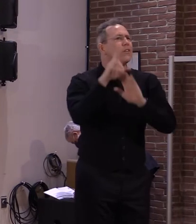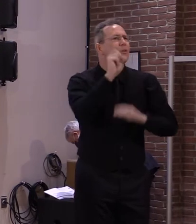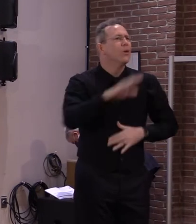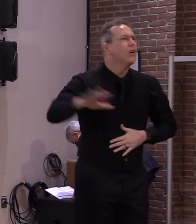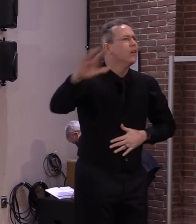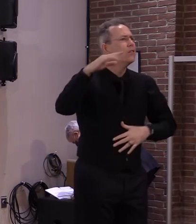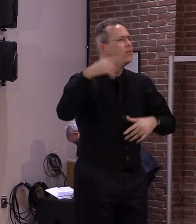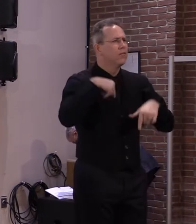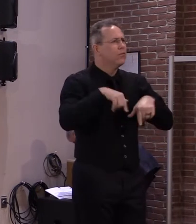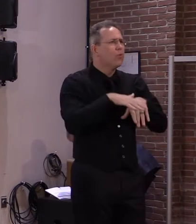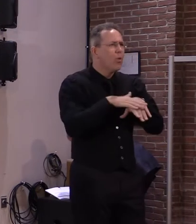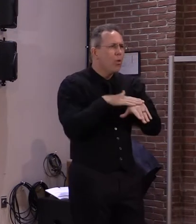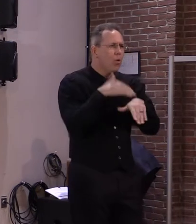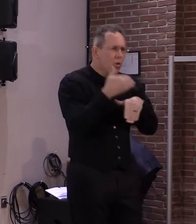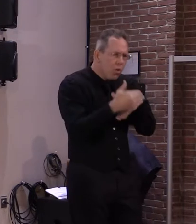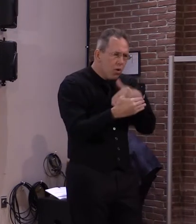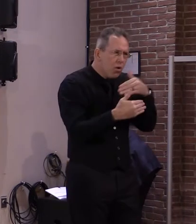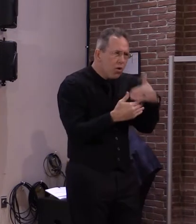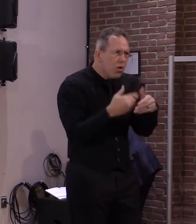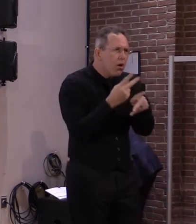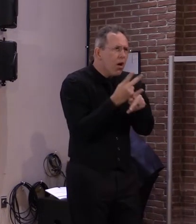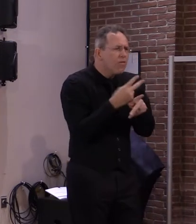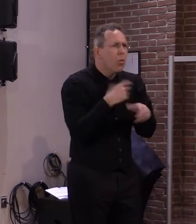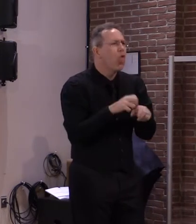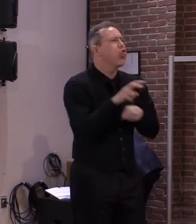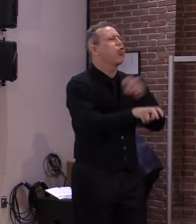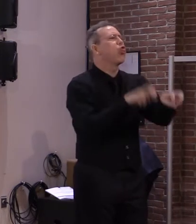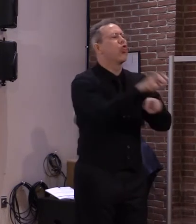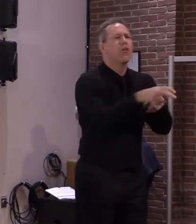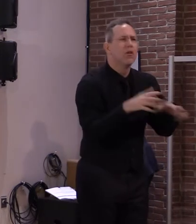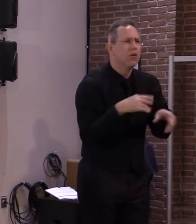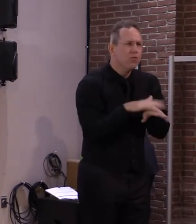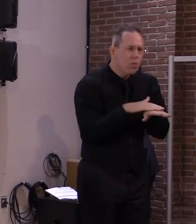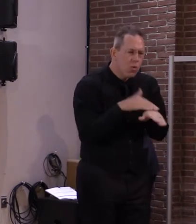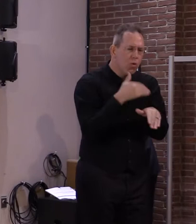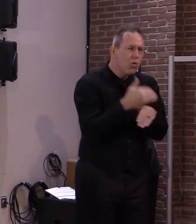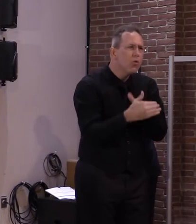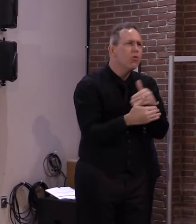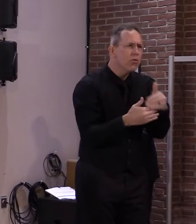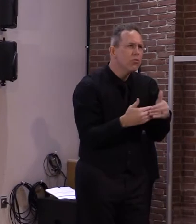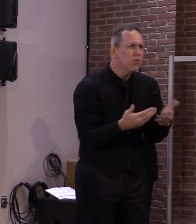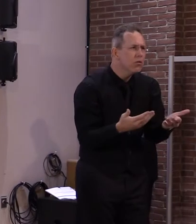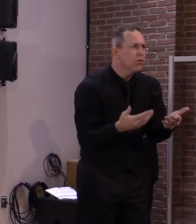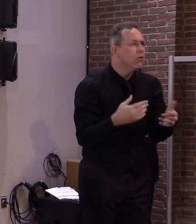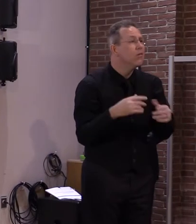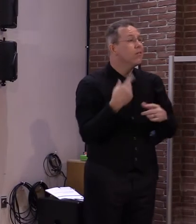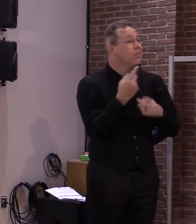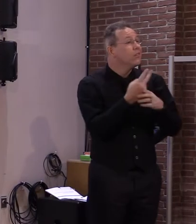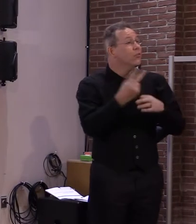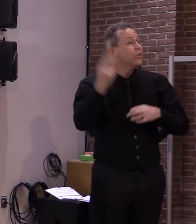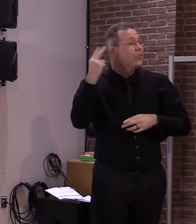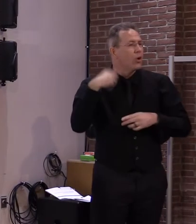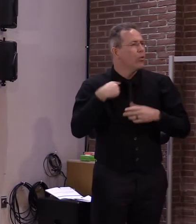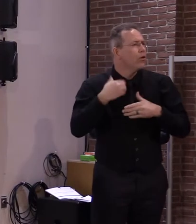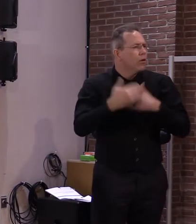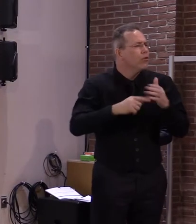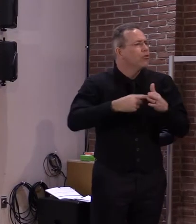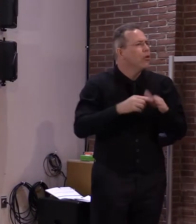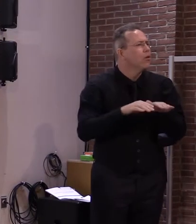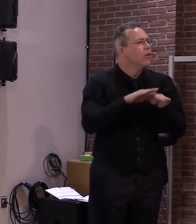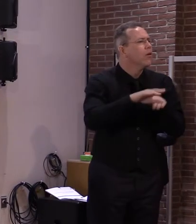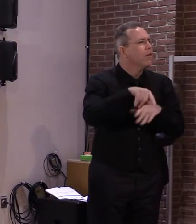data before moving further two weeks ago we moved into phase two of our guidance